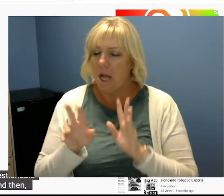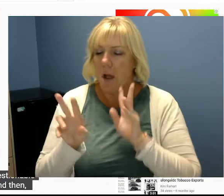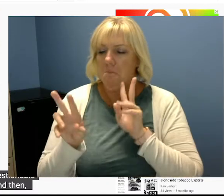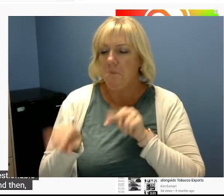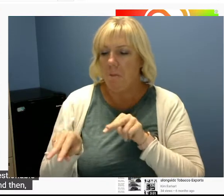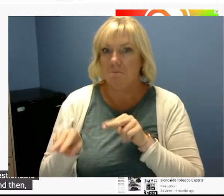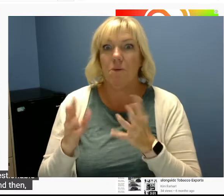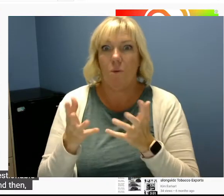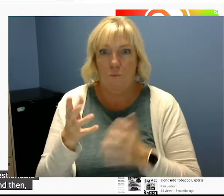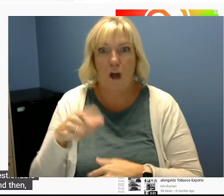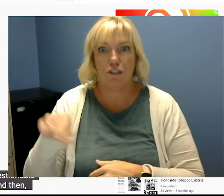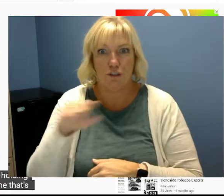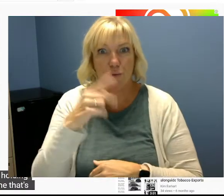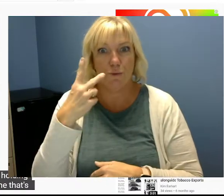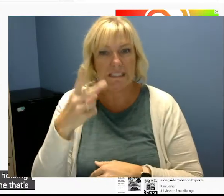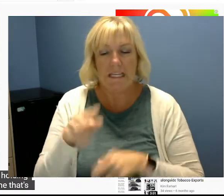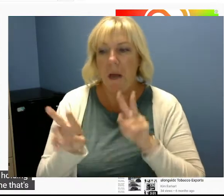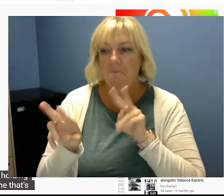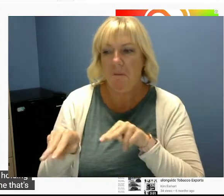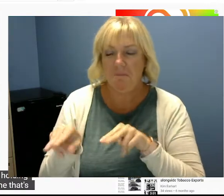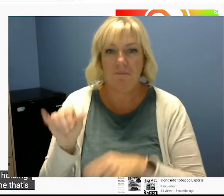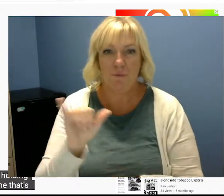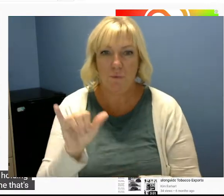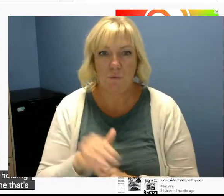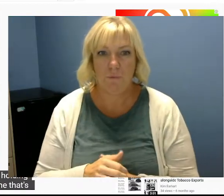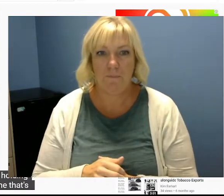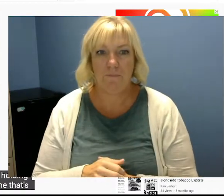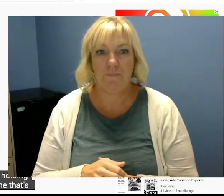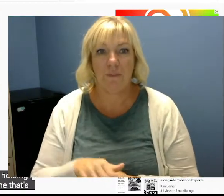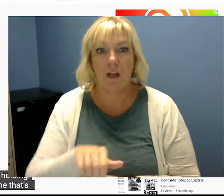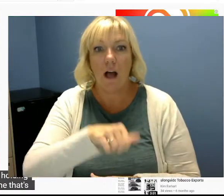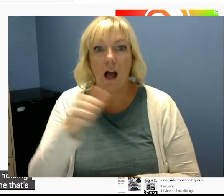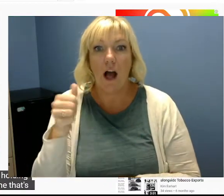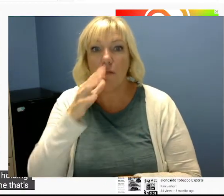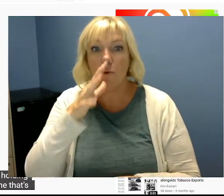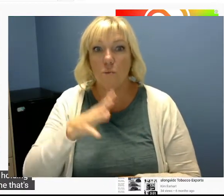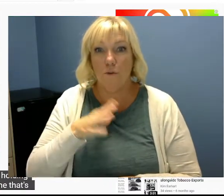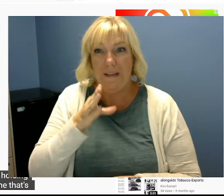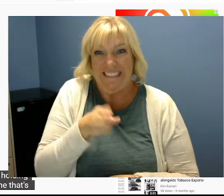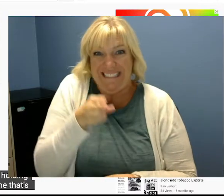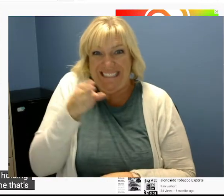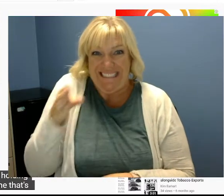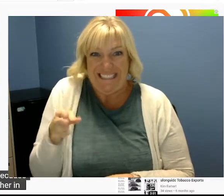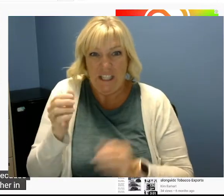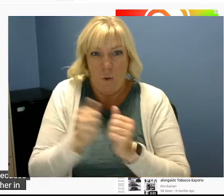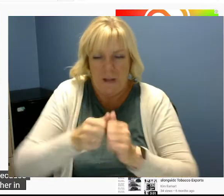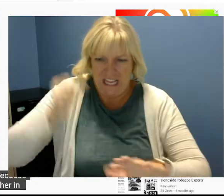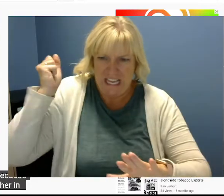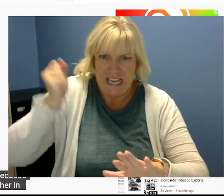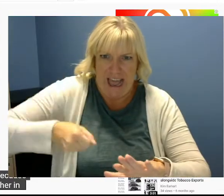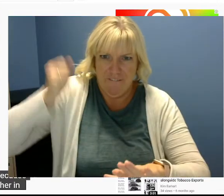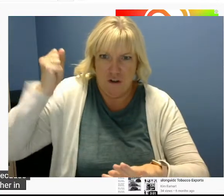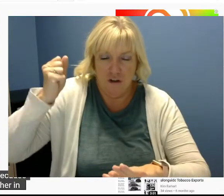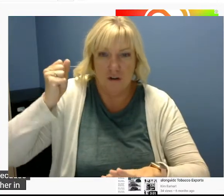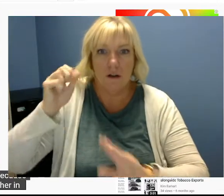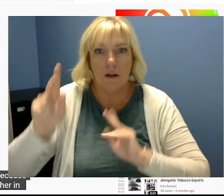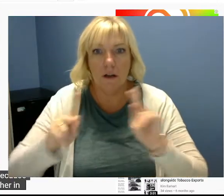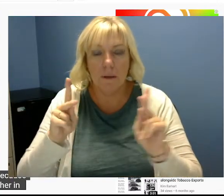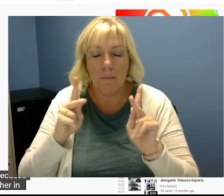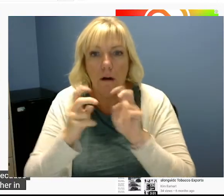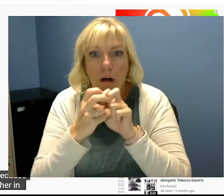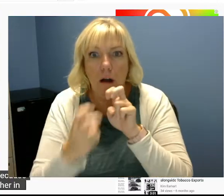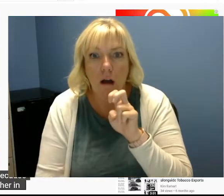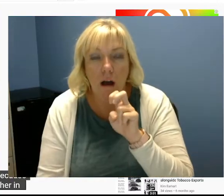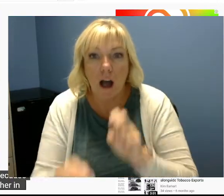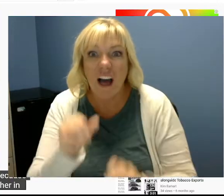to this cartoonist. And then if you look at the woman that's next to her holding the gavel, sometimes students say to me, that's a woman, because again,